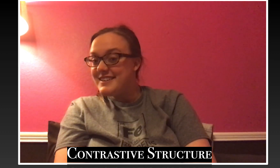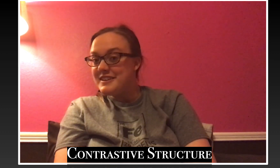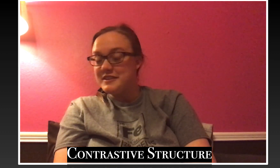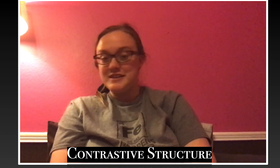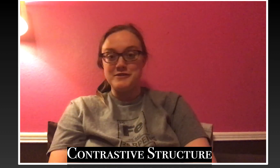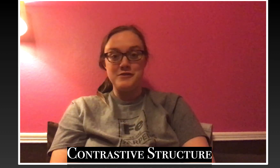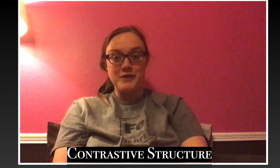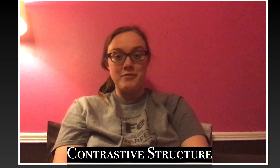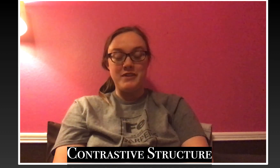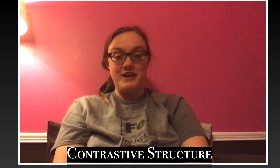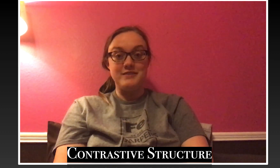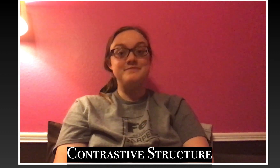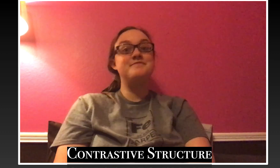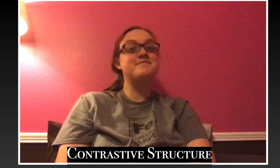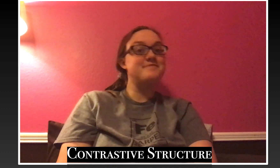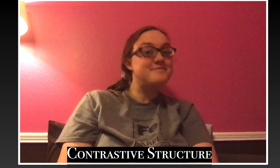Okay, so you copy that.